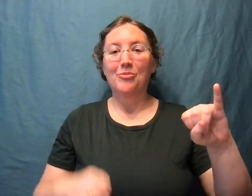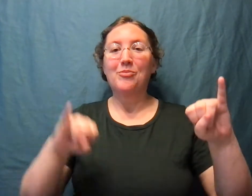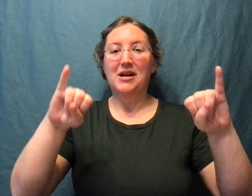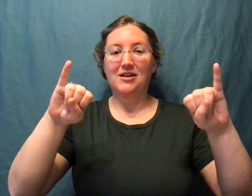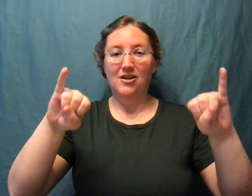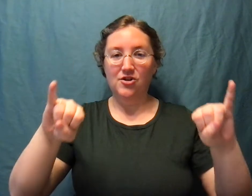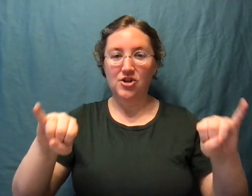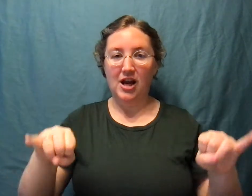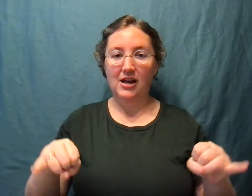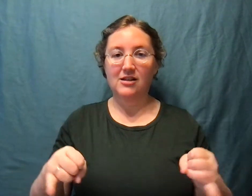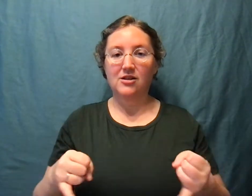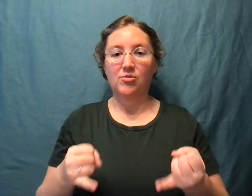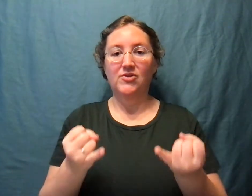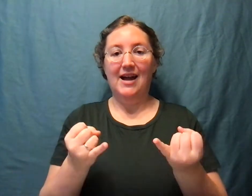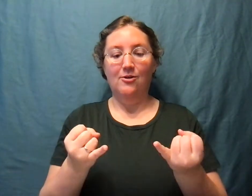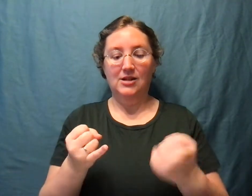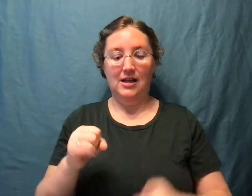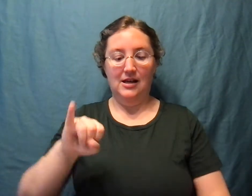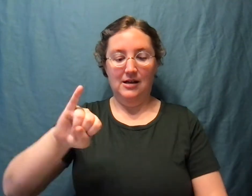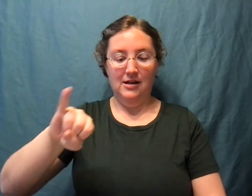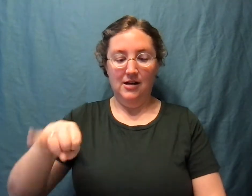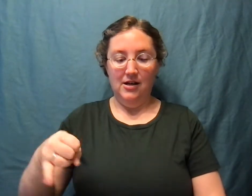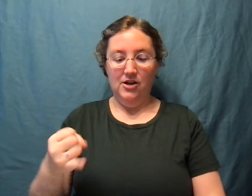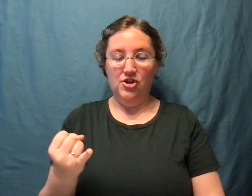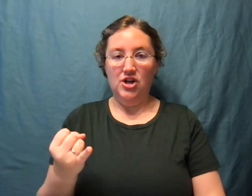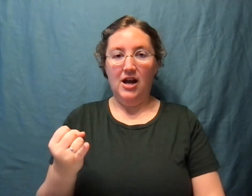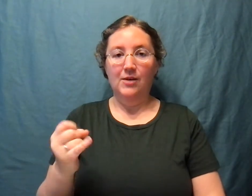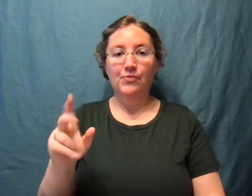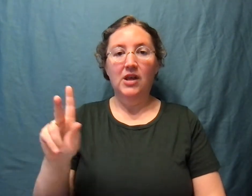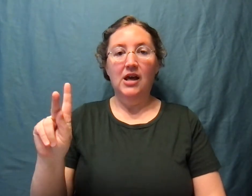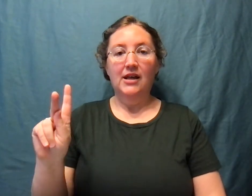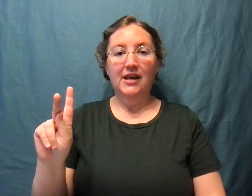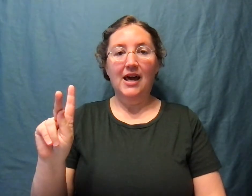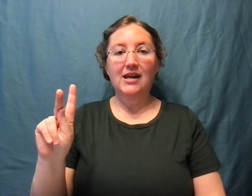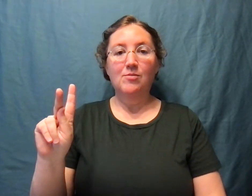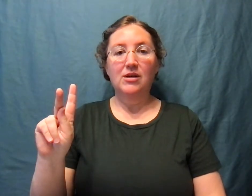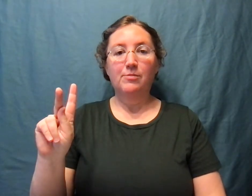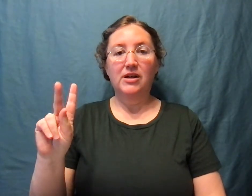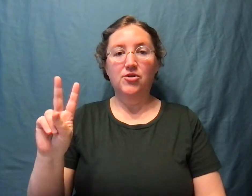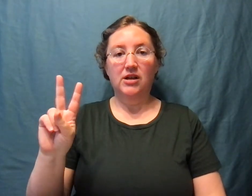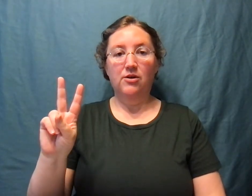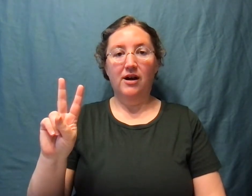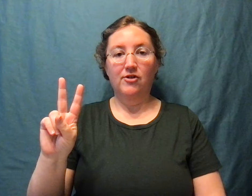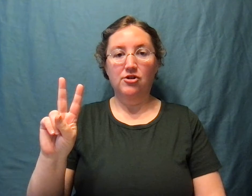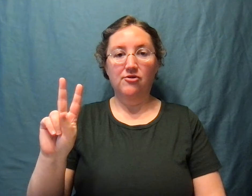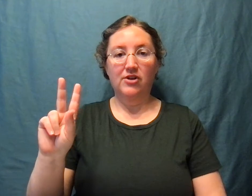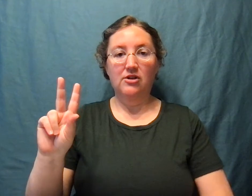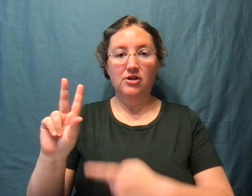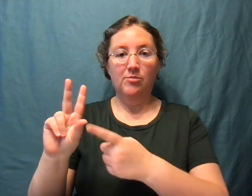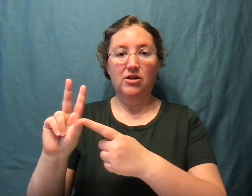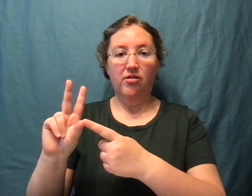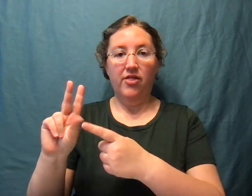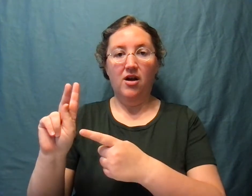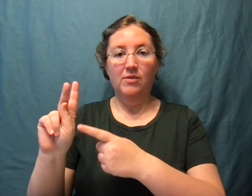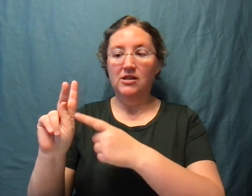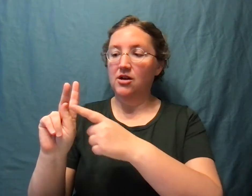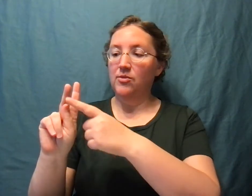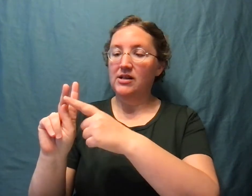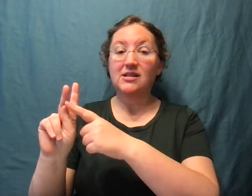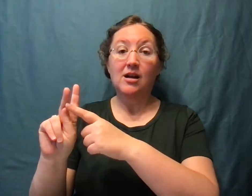but J still moves out to in. J. K can be a bit tricky. You have your two fingers up and your thumb is going to rest somewhere